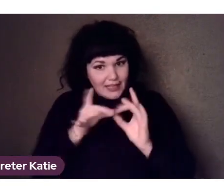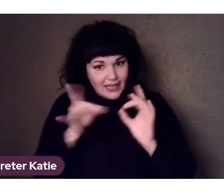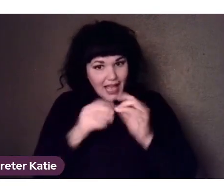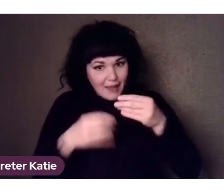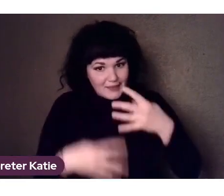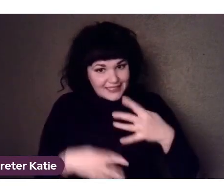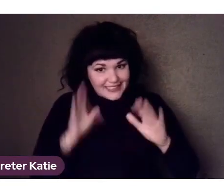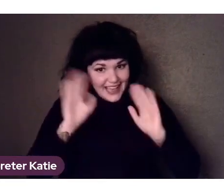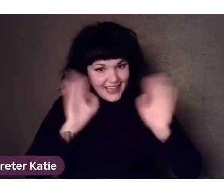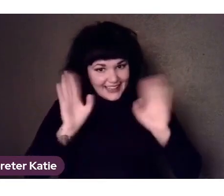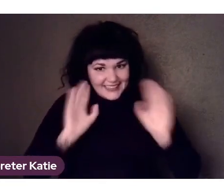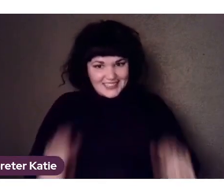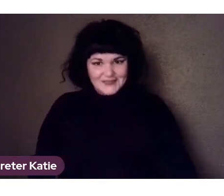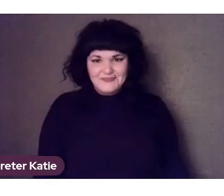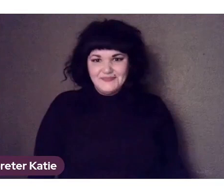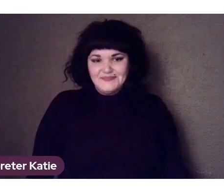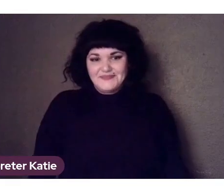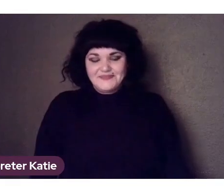guys.